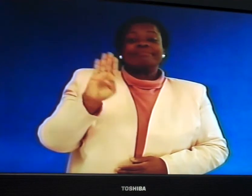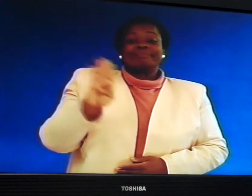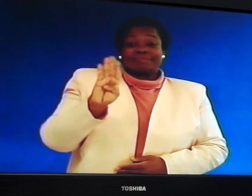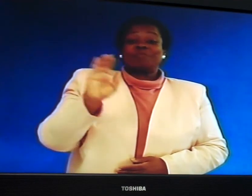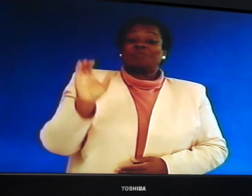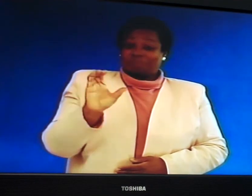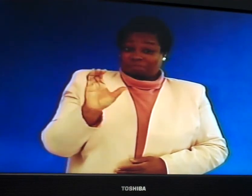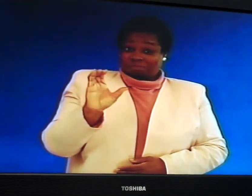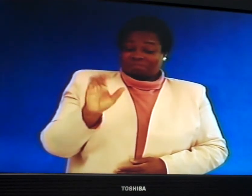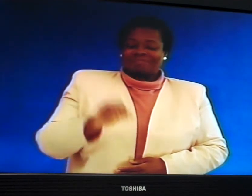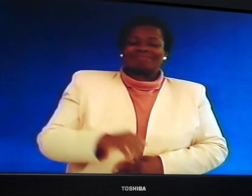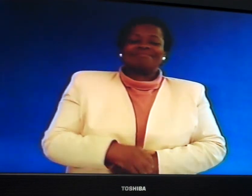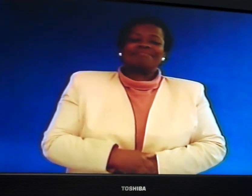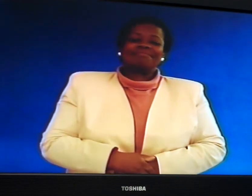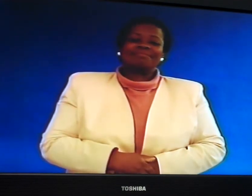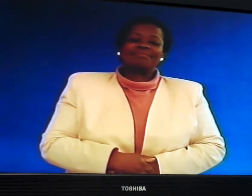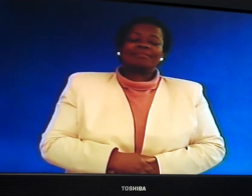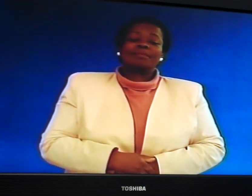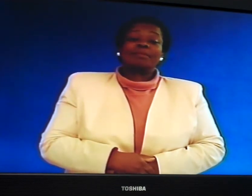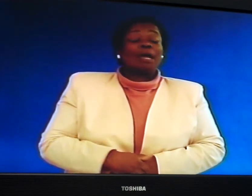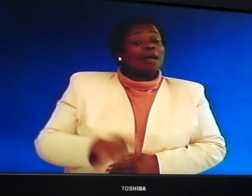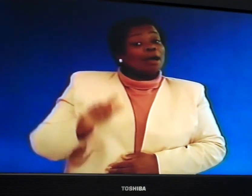Aber, he is from...